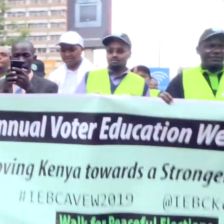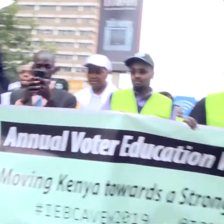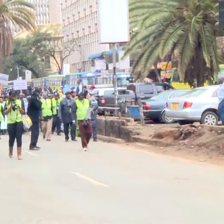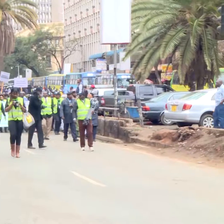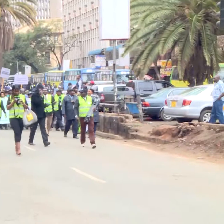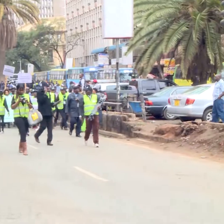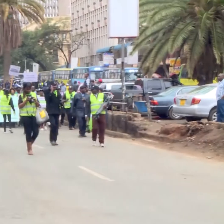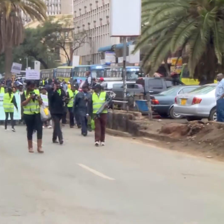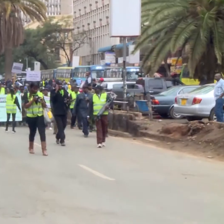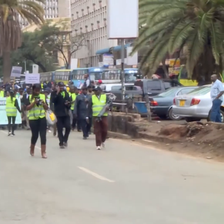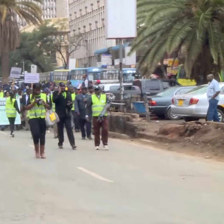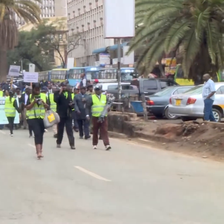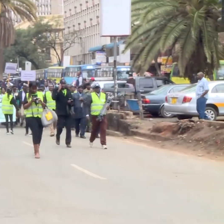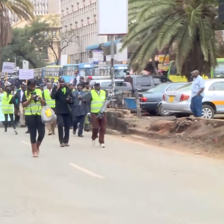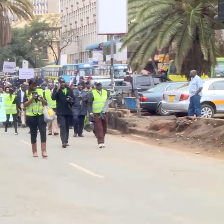Annual Voter